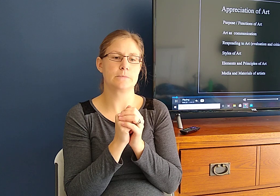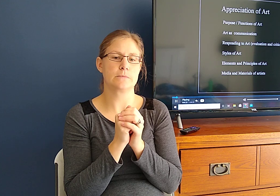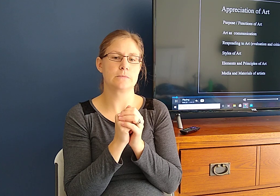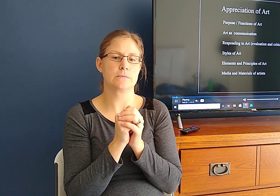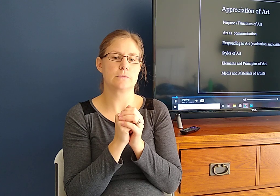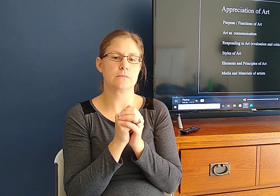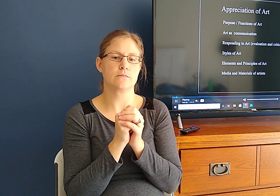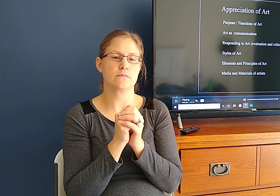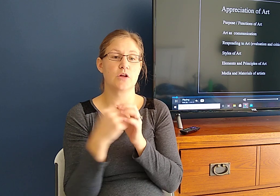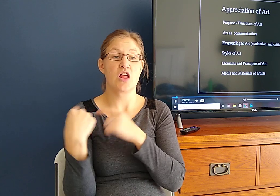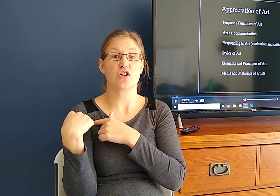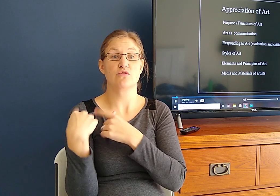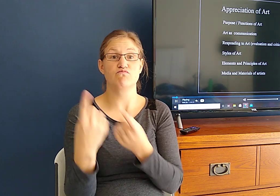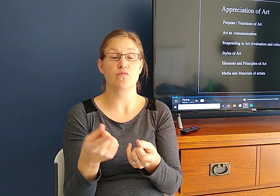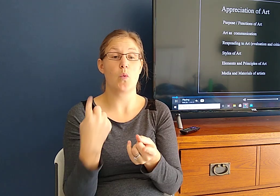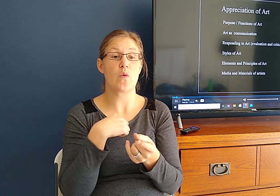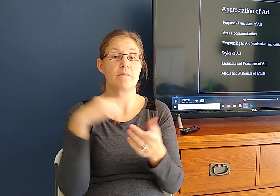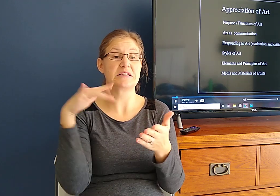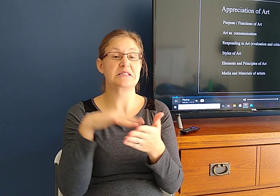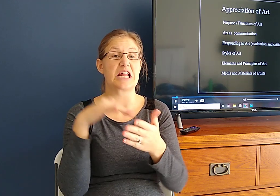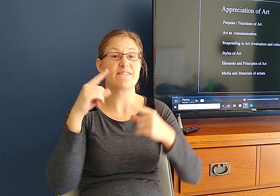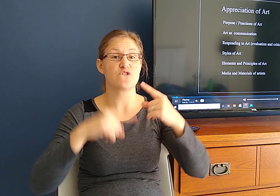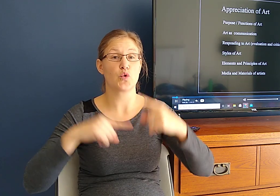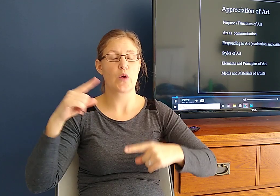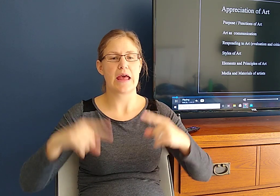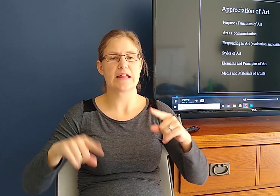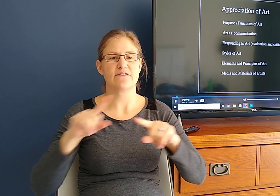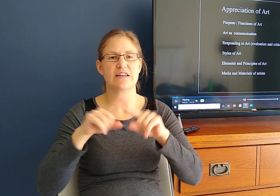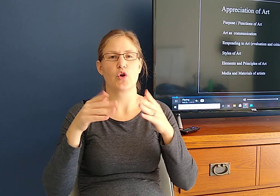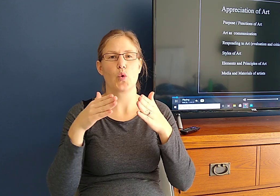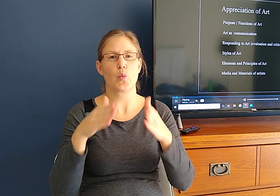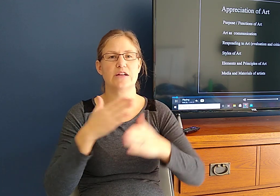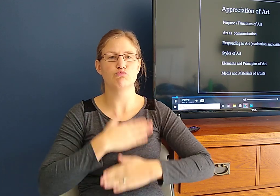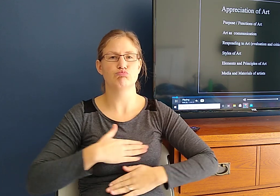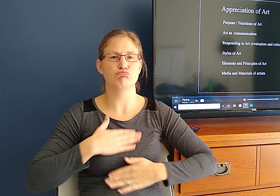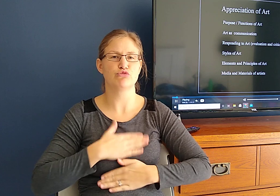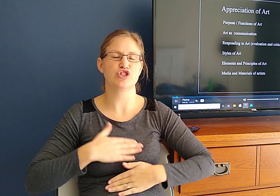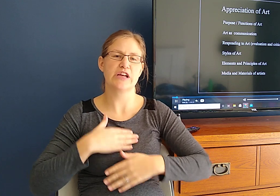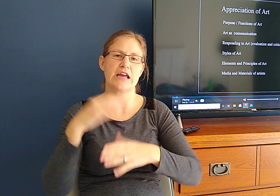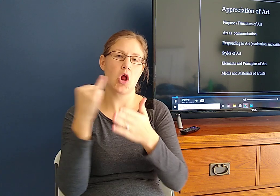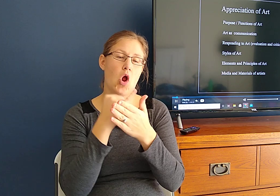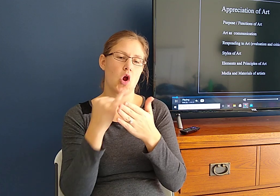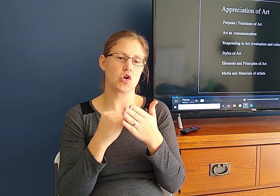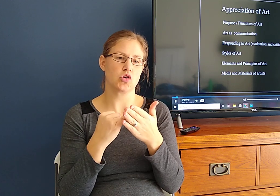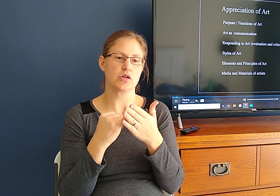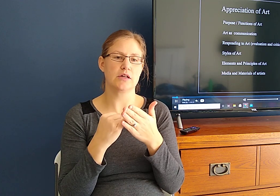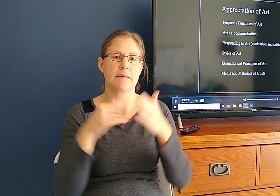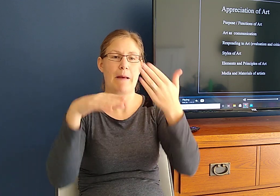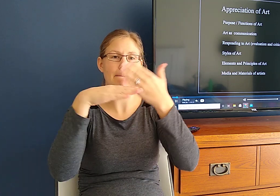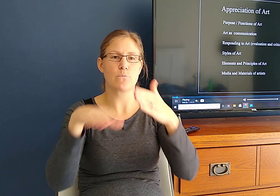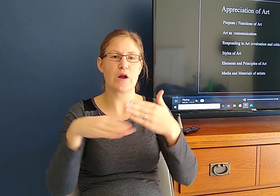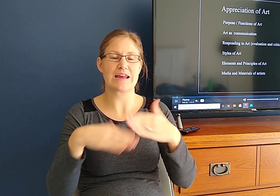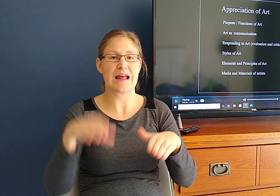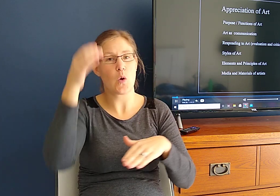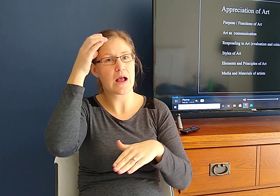Thus far, we have been studying varieties of ways to appreciate art by breaking down concepts of how to